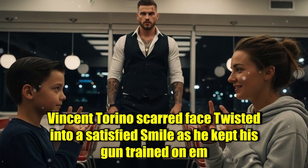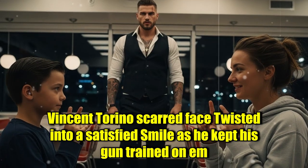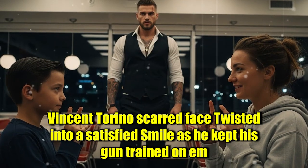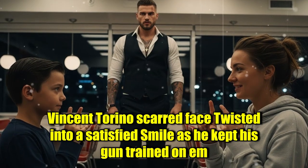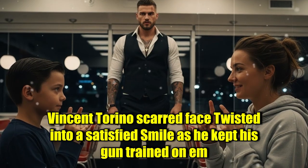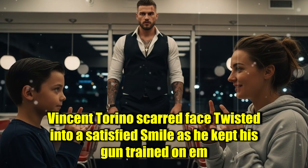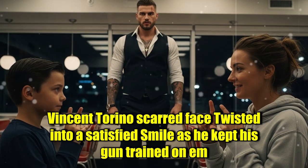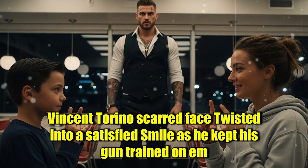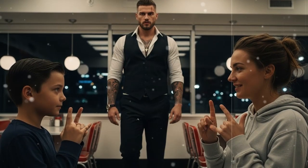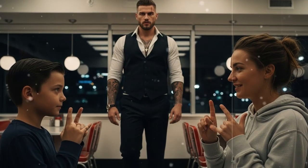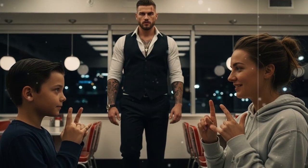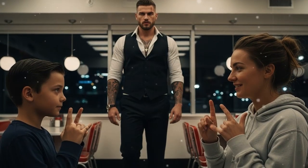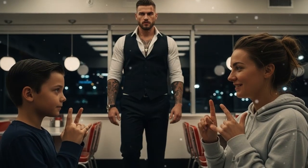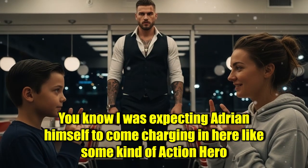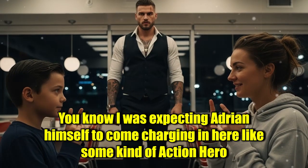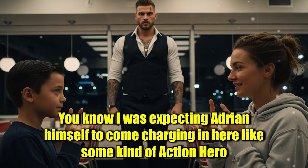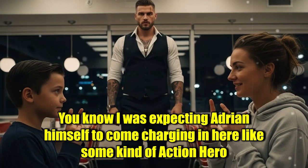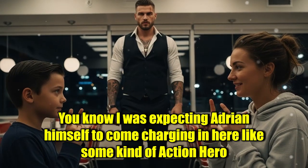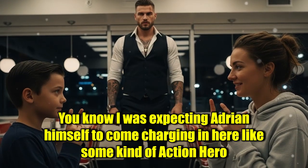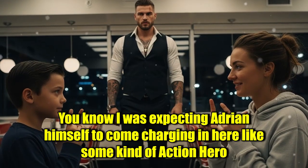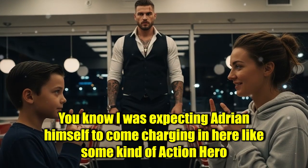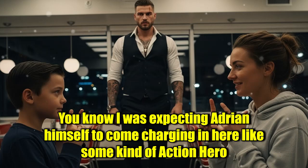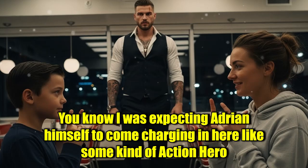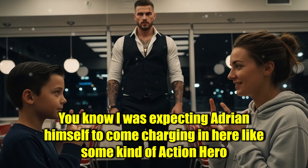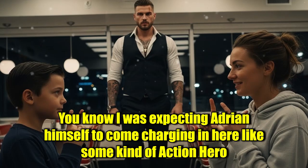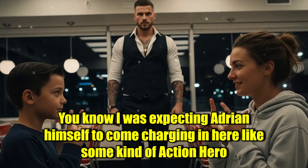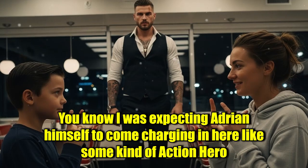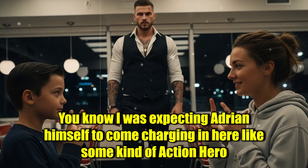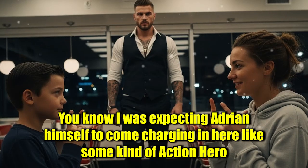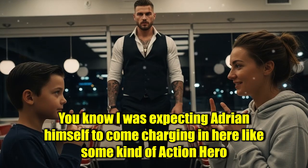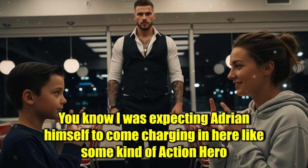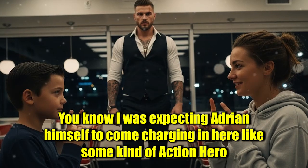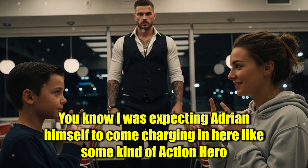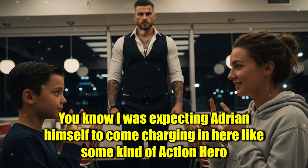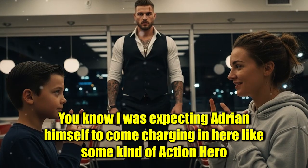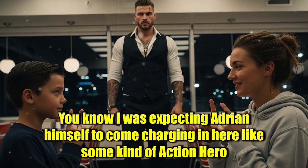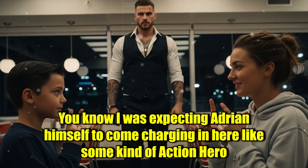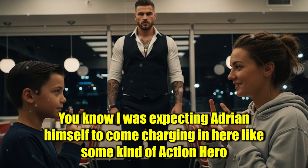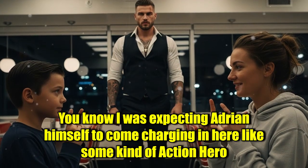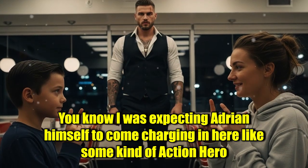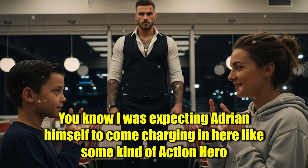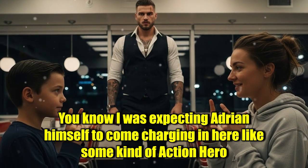gun trained on Emma's forehead. You know, I was expecting Adrian himself to come charging in here like some kind of action